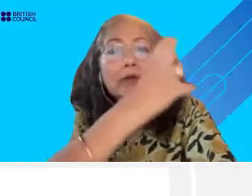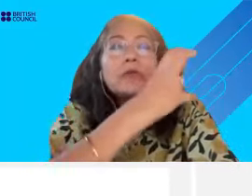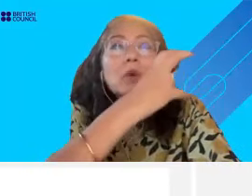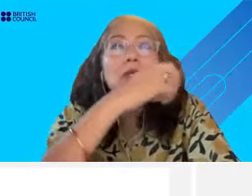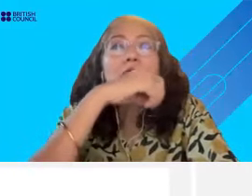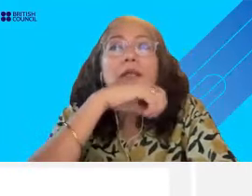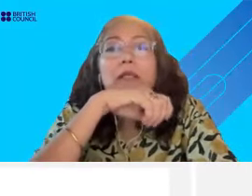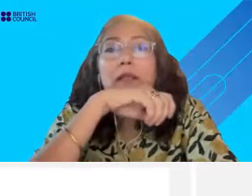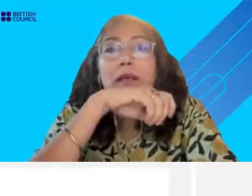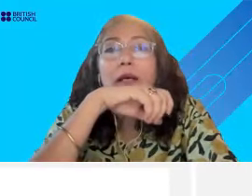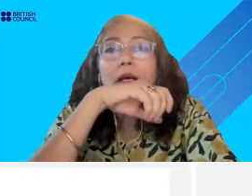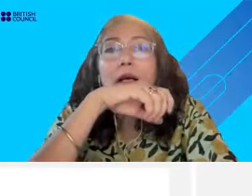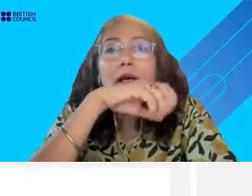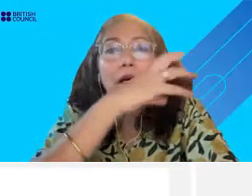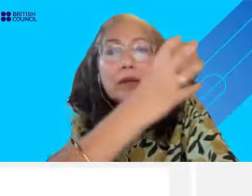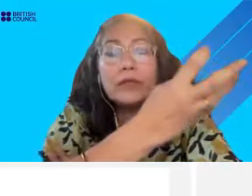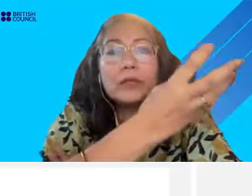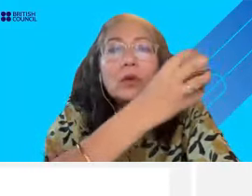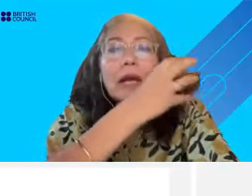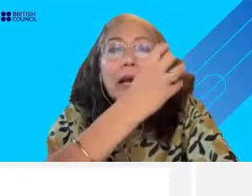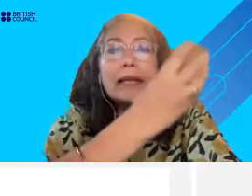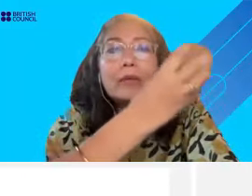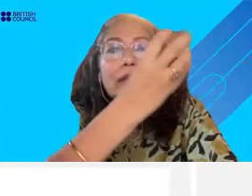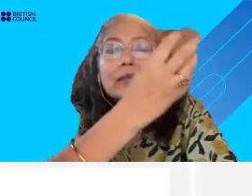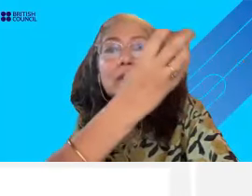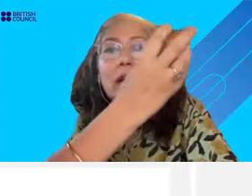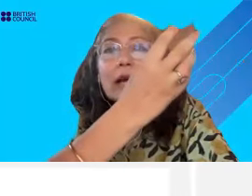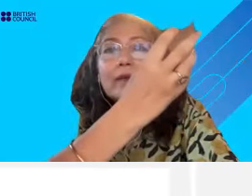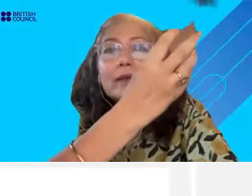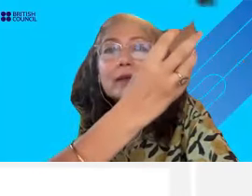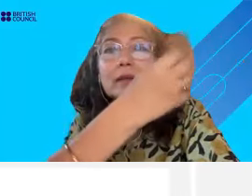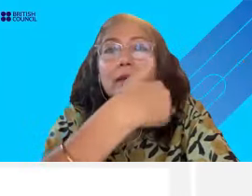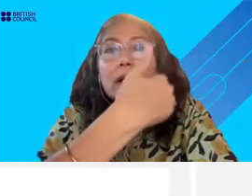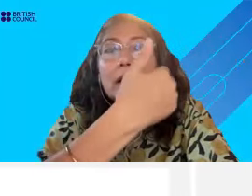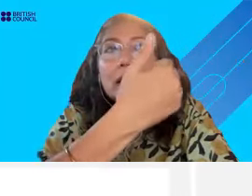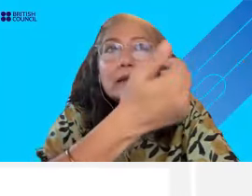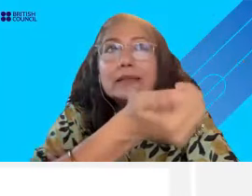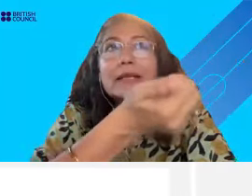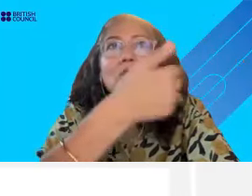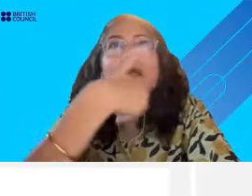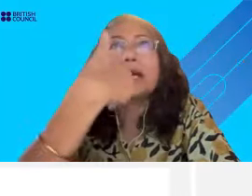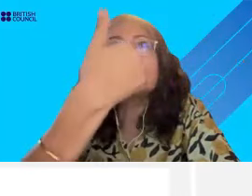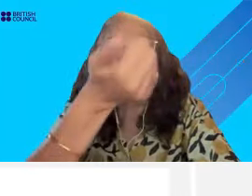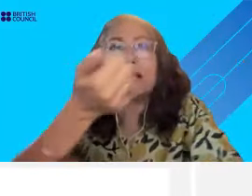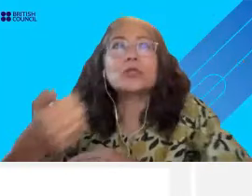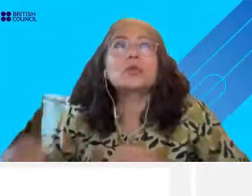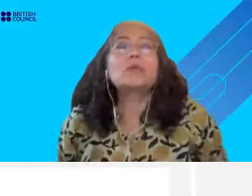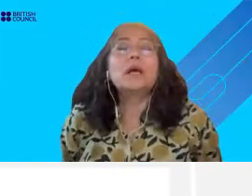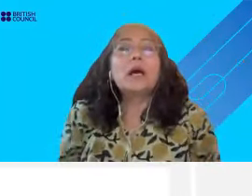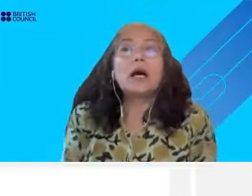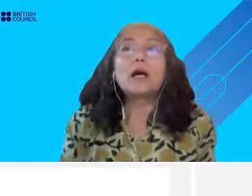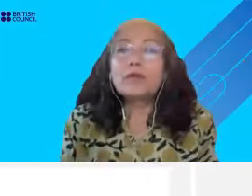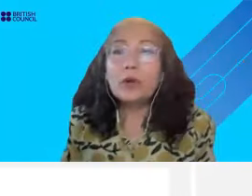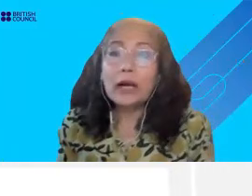Again, after watching the video, and we need to have a discussion as a